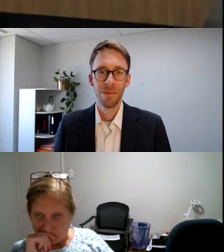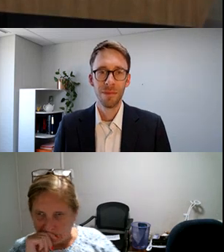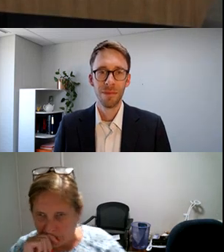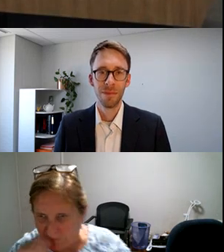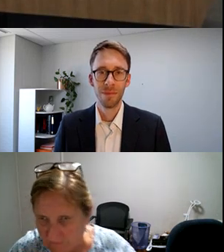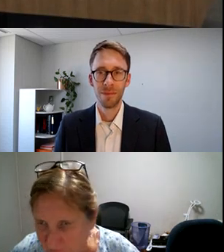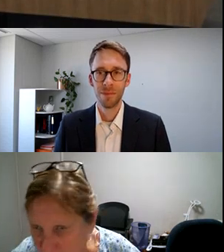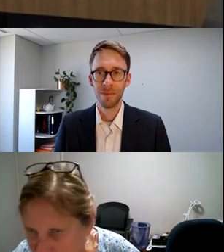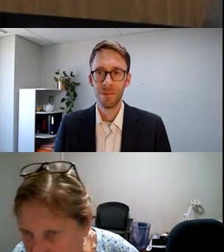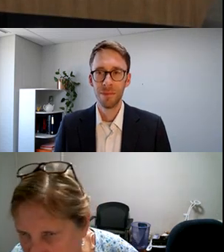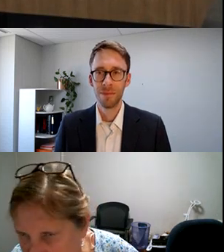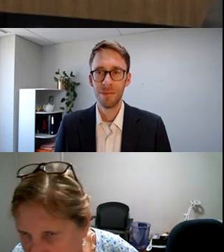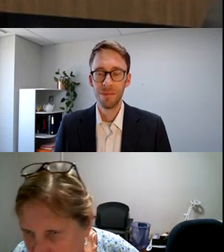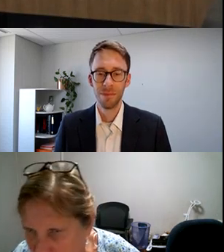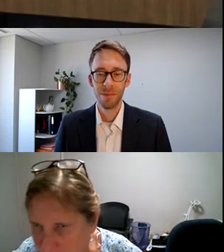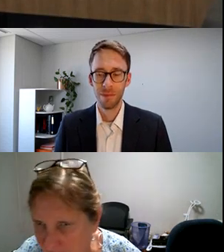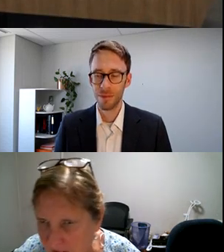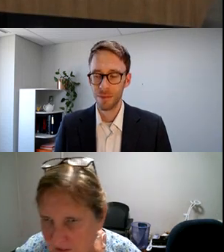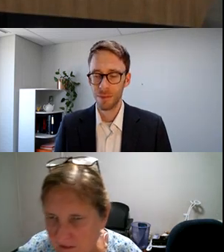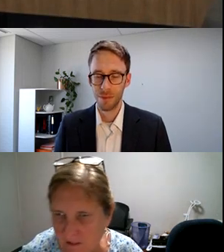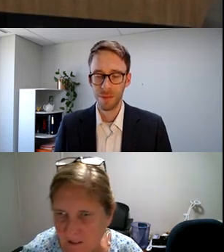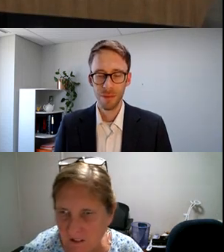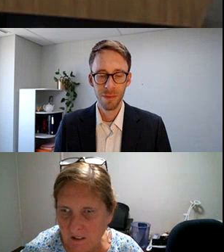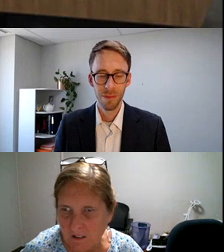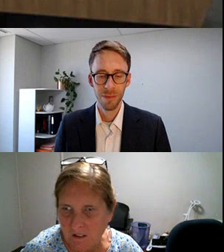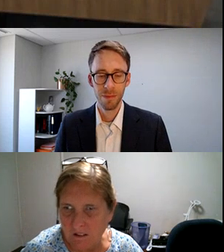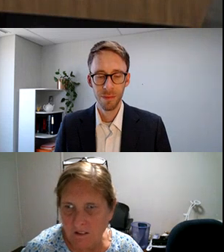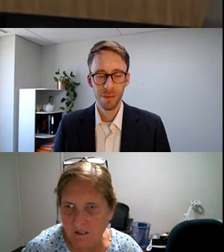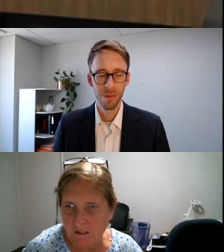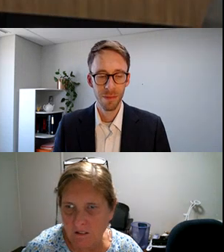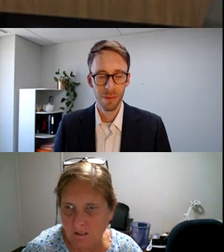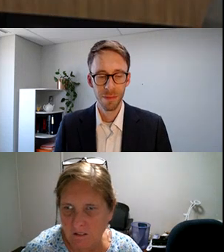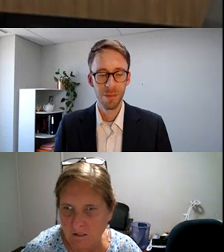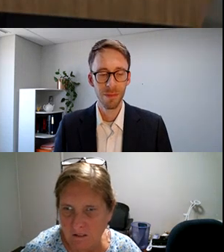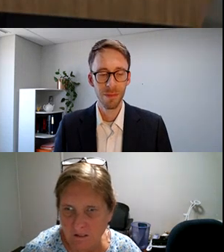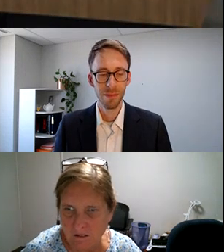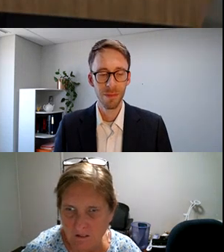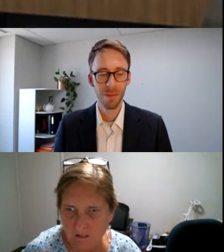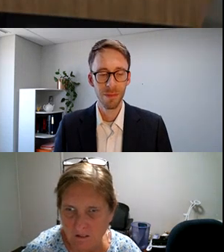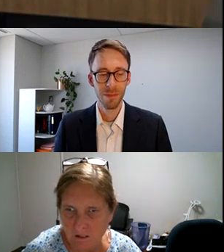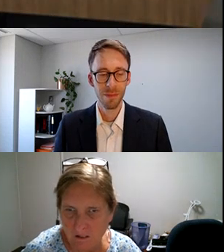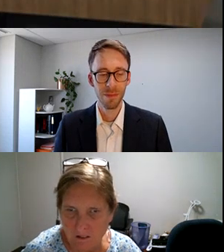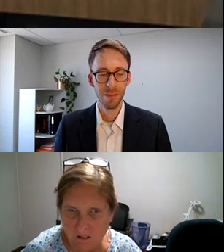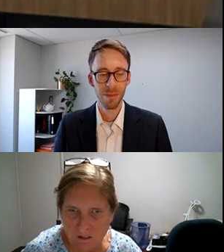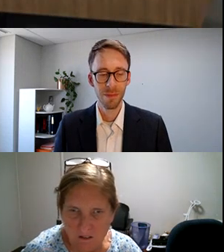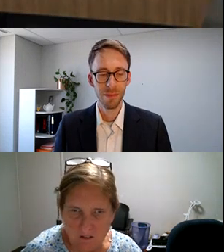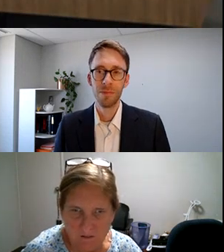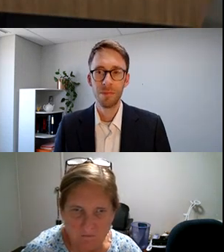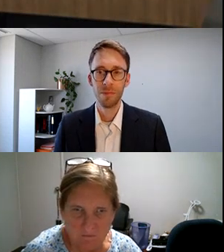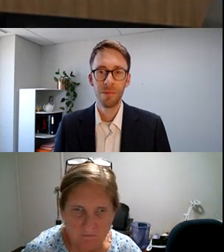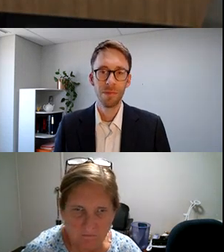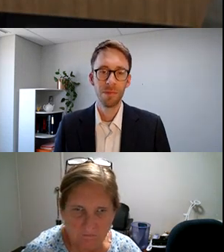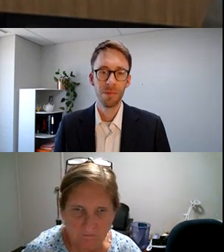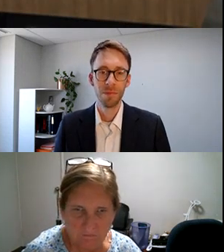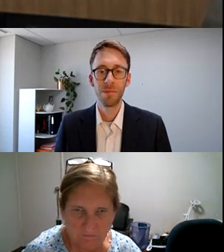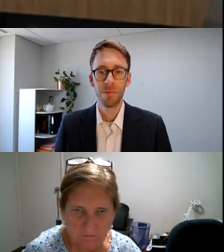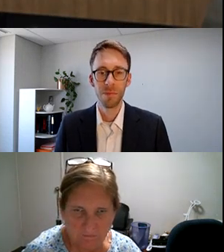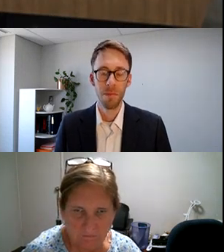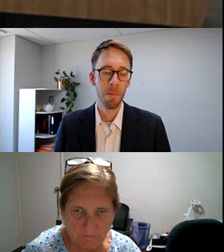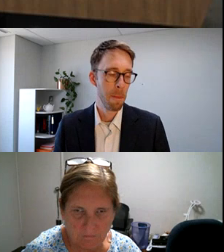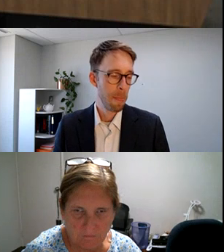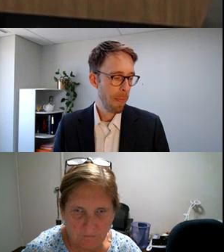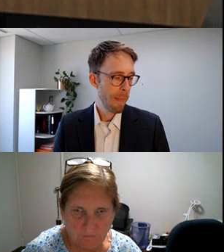hospital stay guidelines for the North Metropolitan service, and also our disability service, our